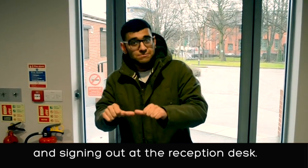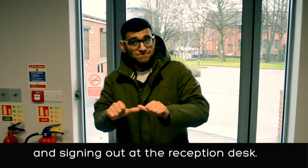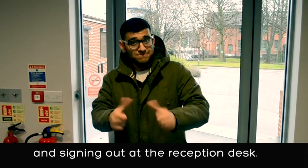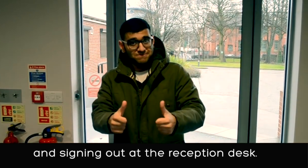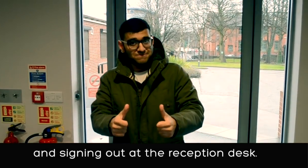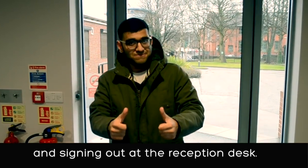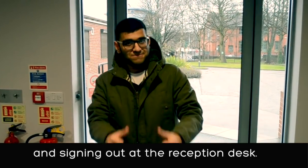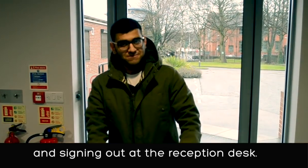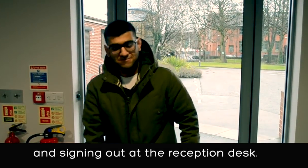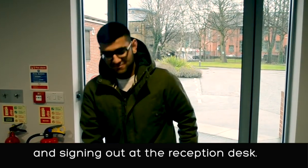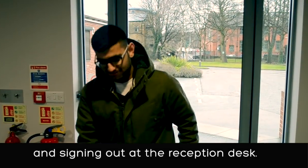desk.